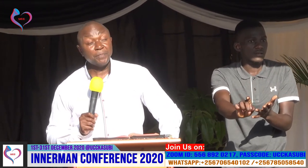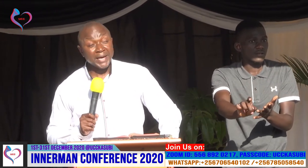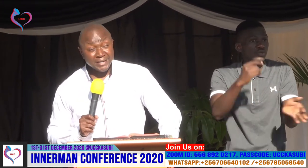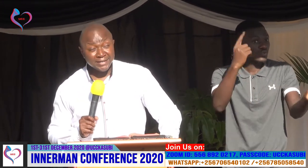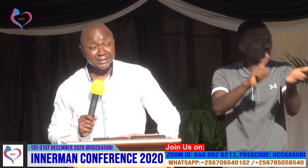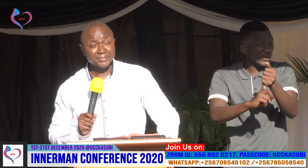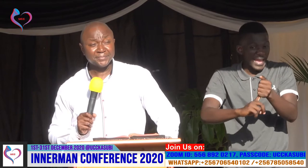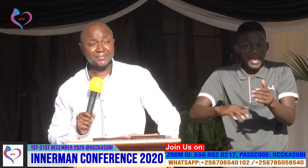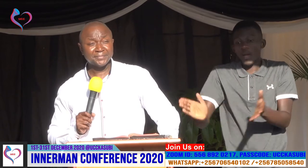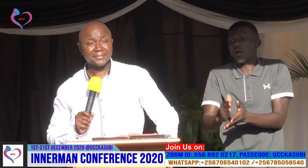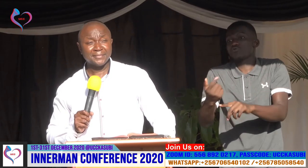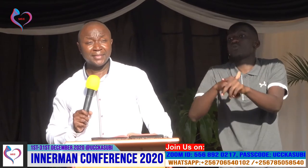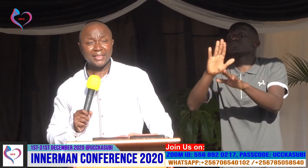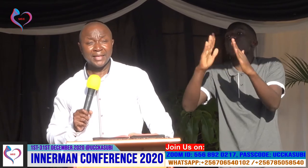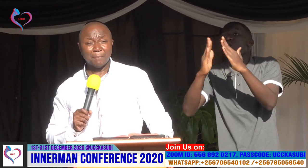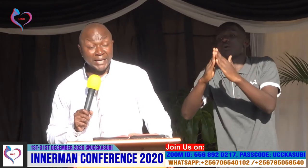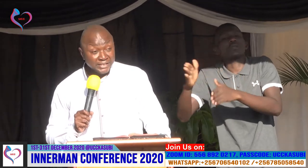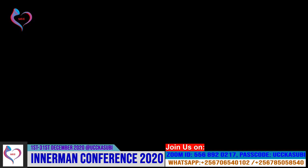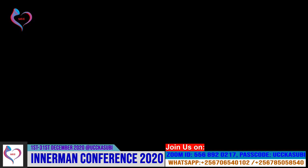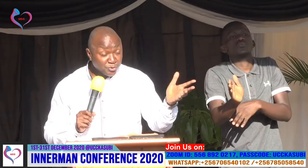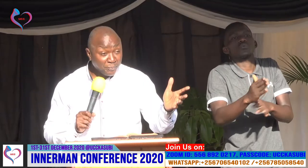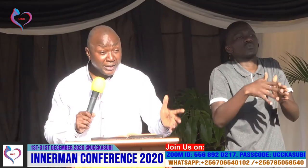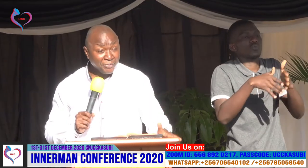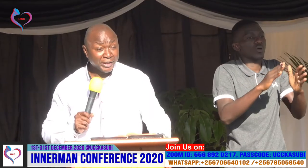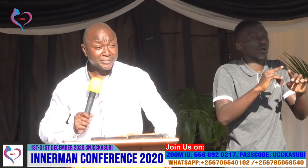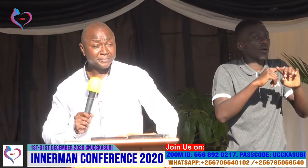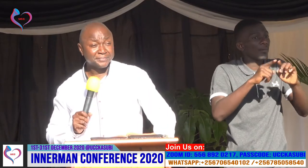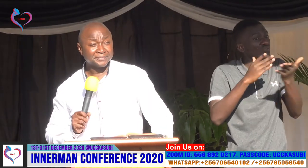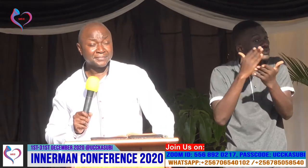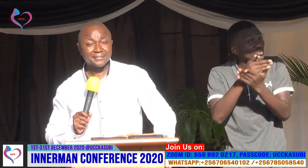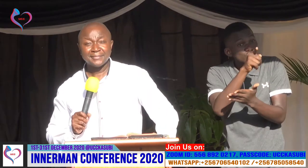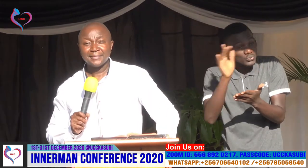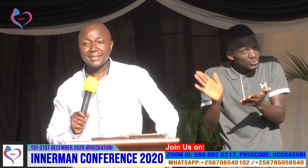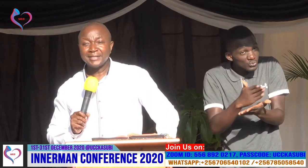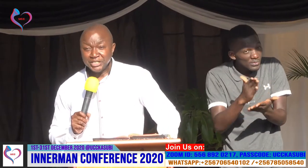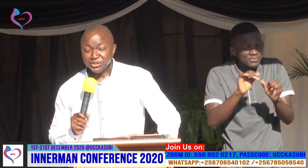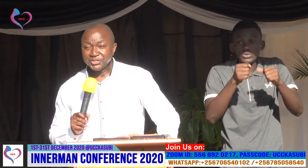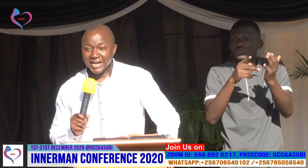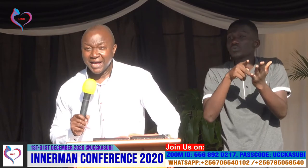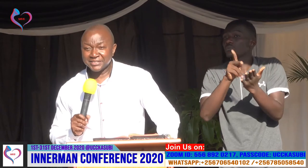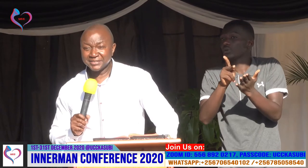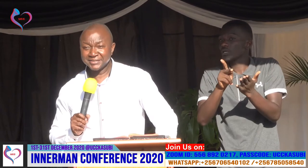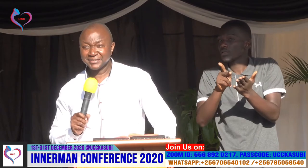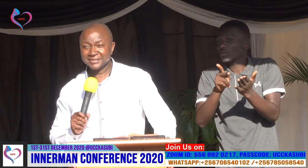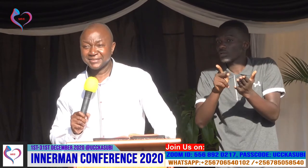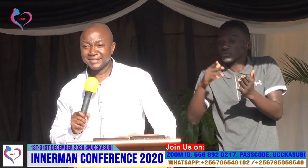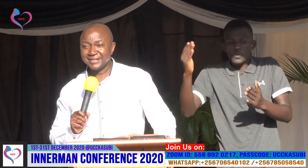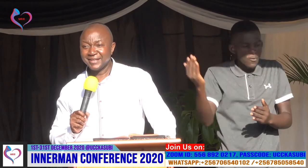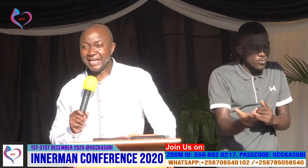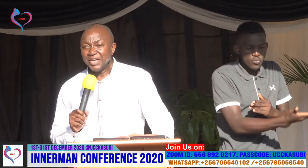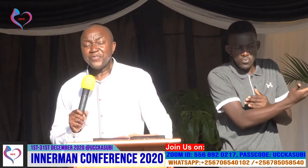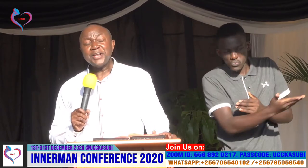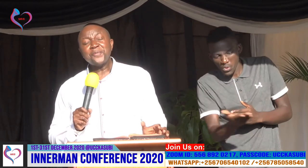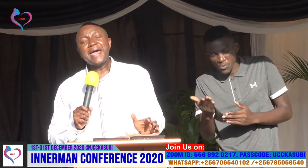Would you be paid? Bana kusasula mukwano. But didn't you sweep anyway? Naye tewayeze. Didn't you slash?